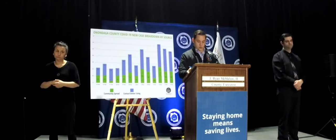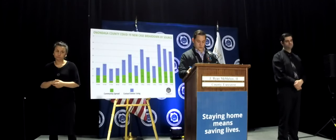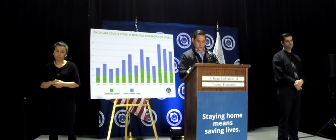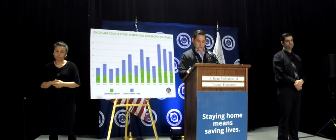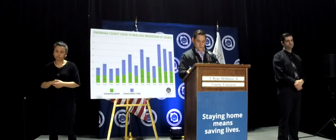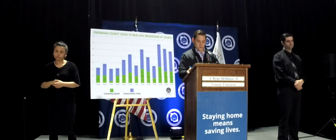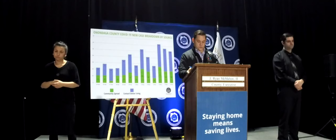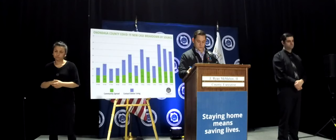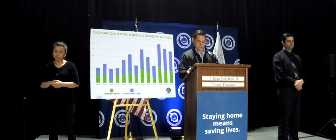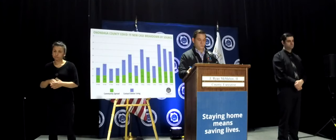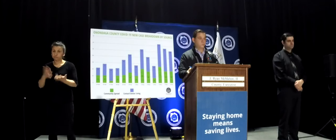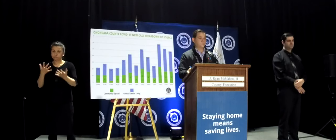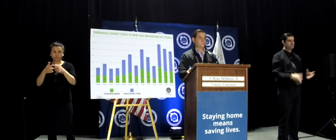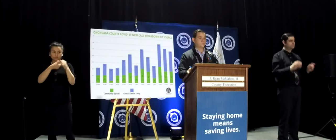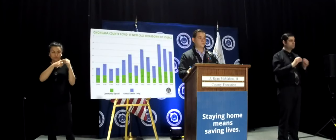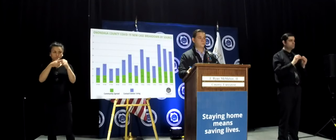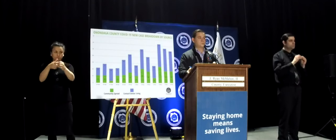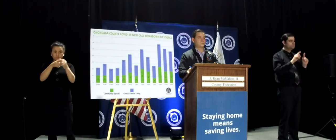Any other questions?